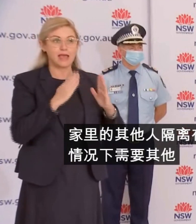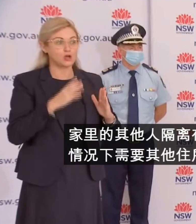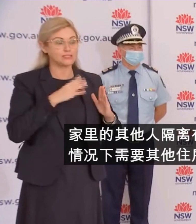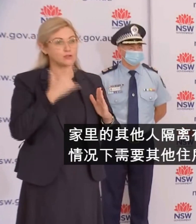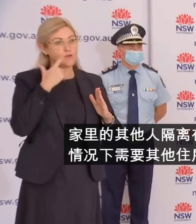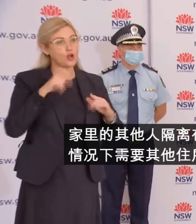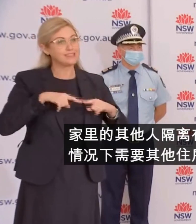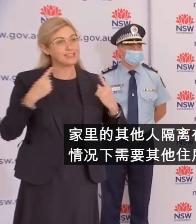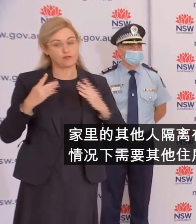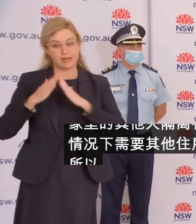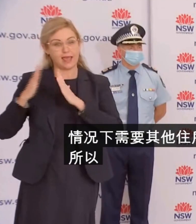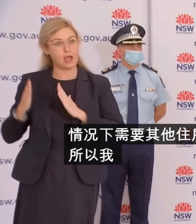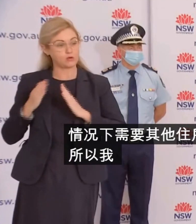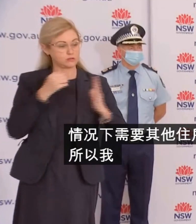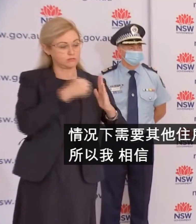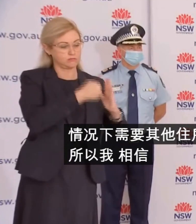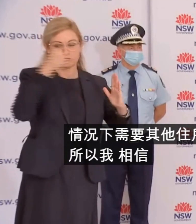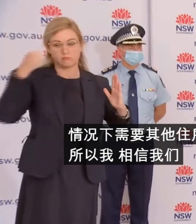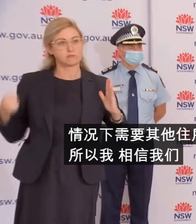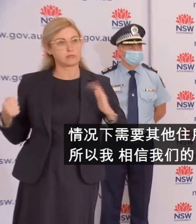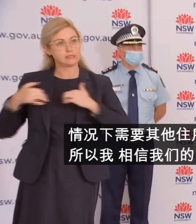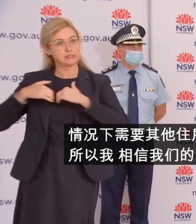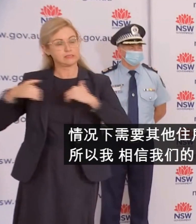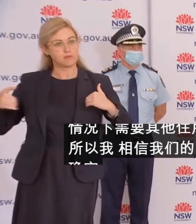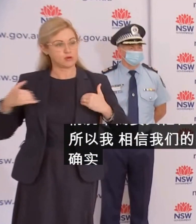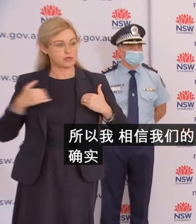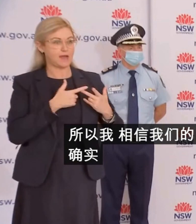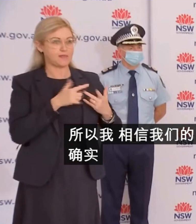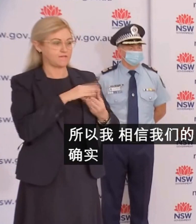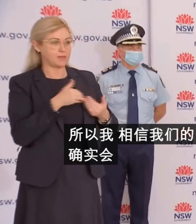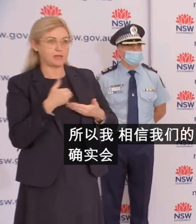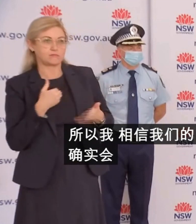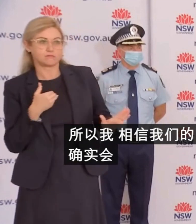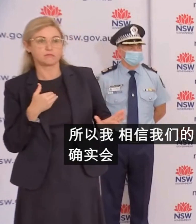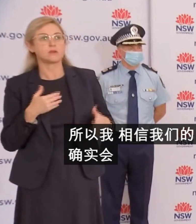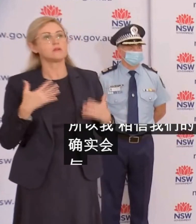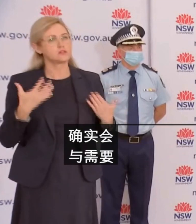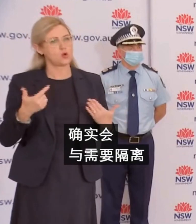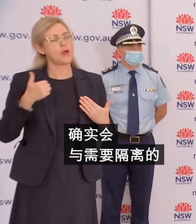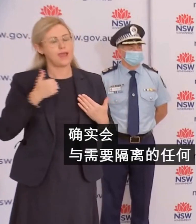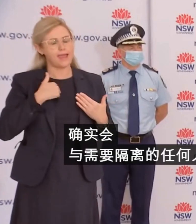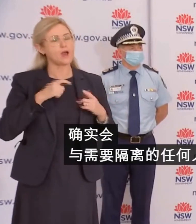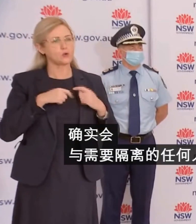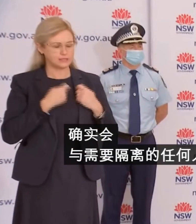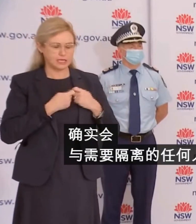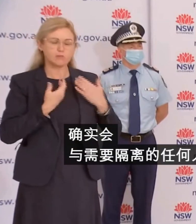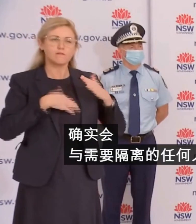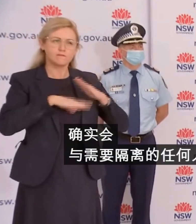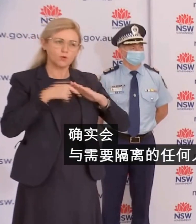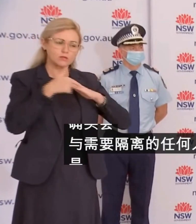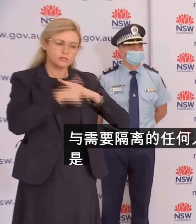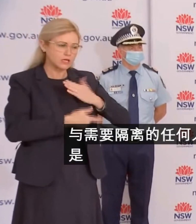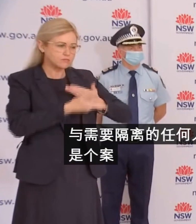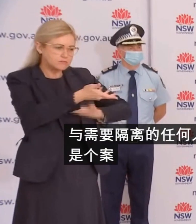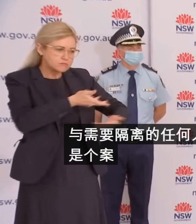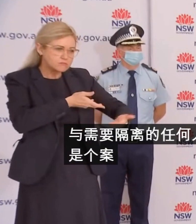accommodation would be needed? So I'm confident that our teams, do go through those issues thoroughly with anyone who